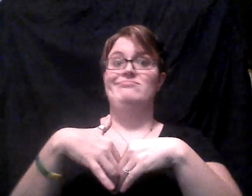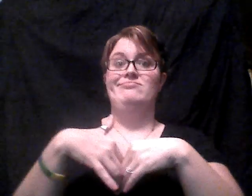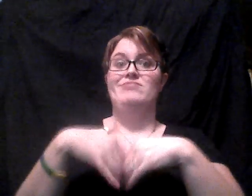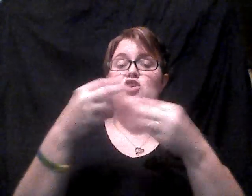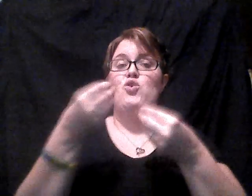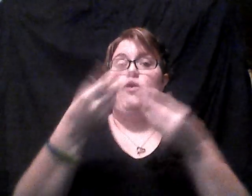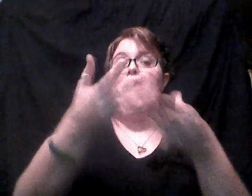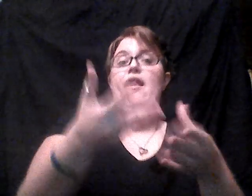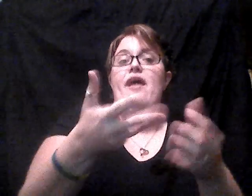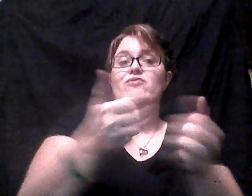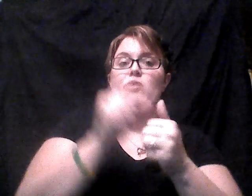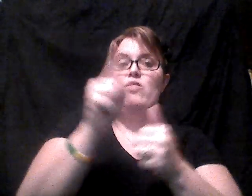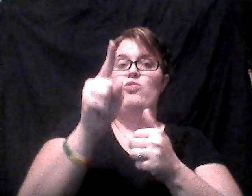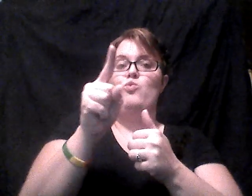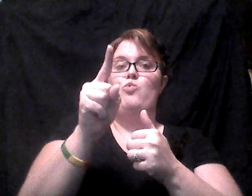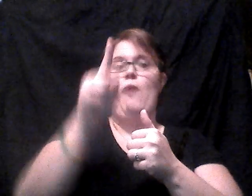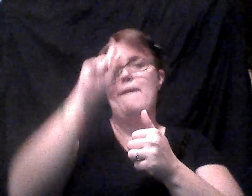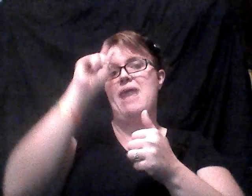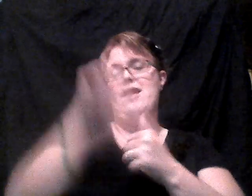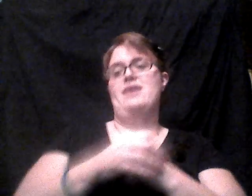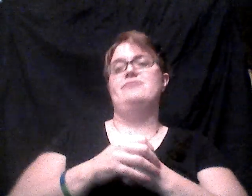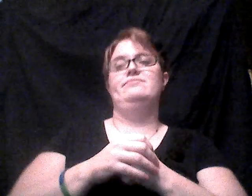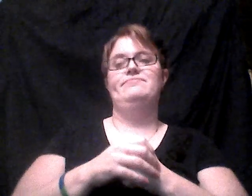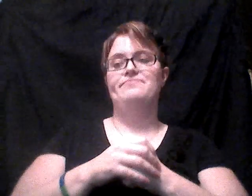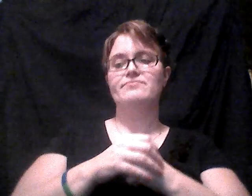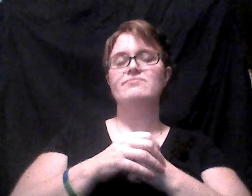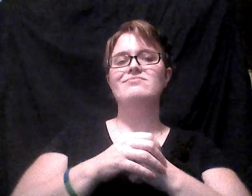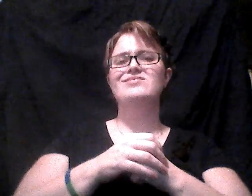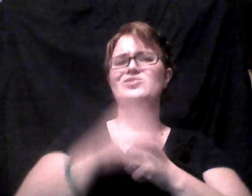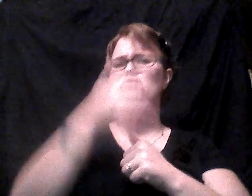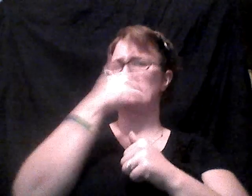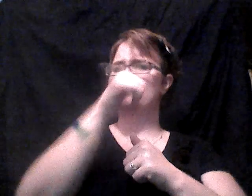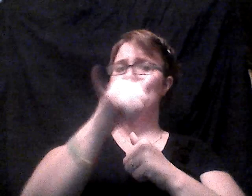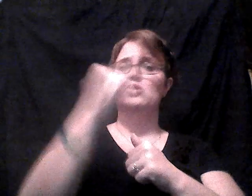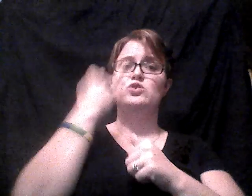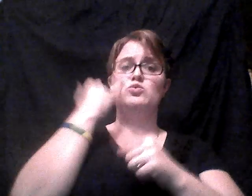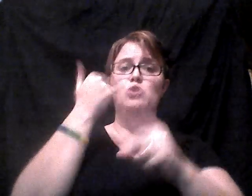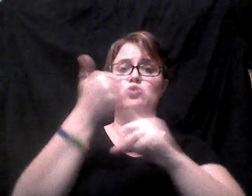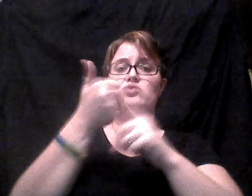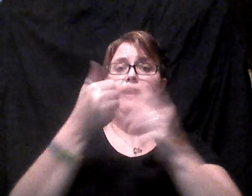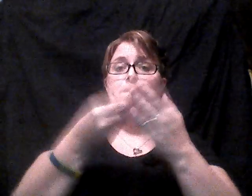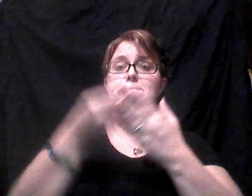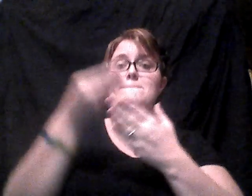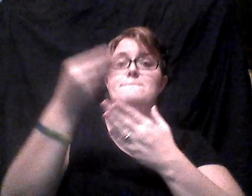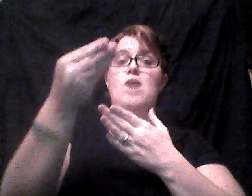and a penny. It's ridiculous. So, you know, if you had bought that on the margin, if you bought that stock 2 years ago at $50 or